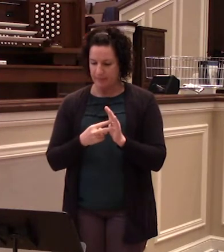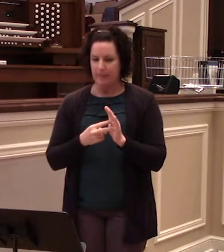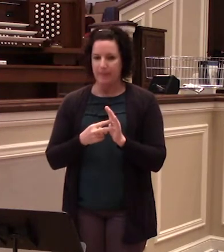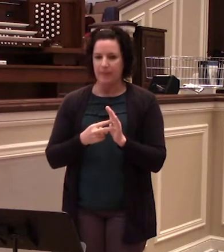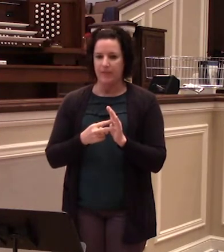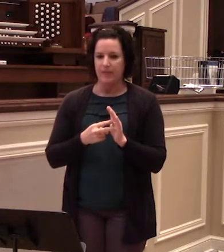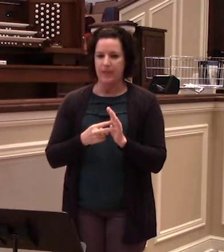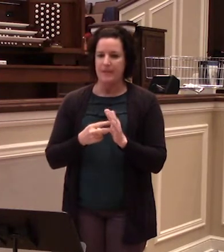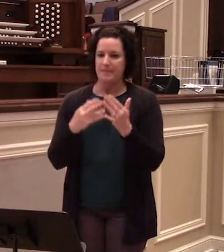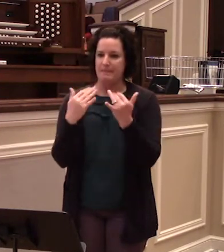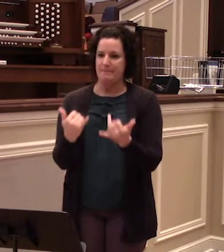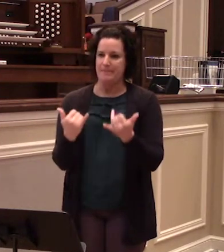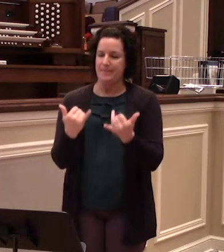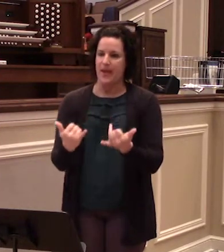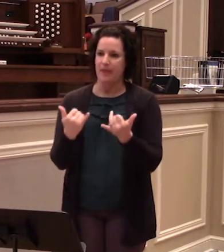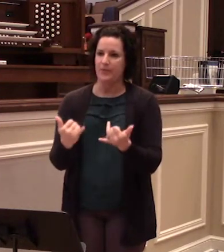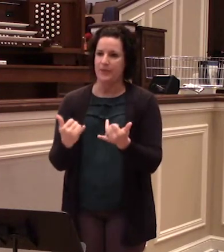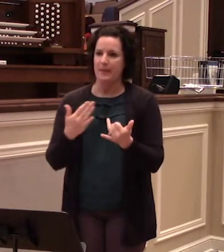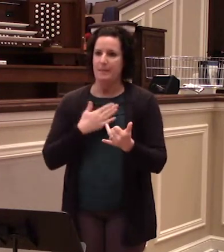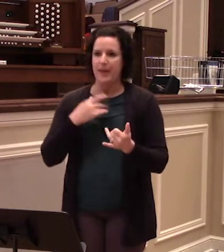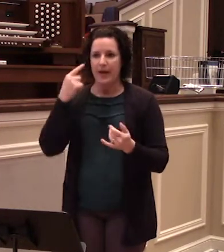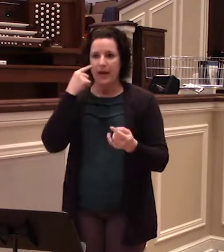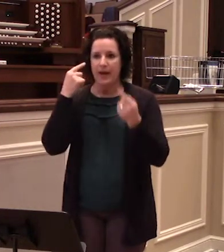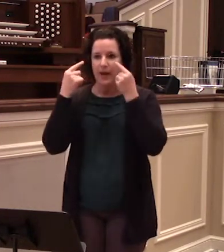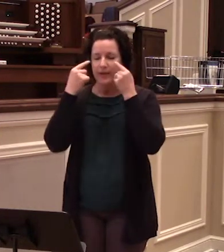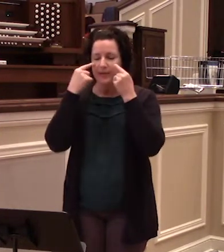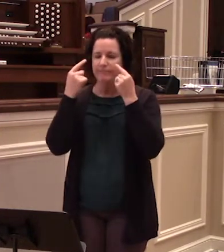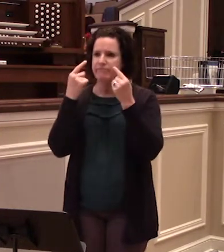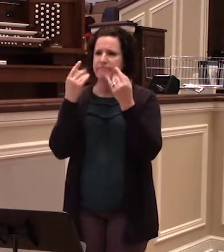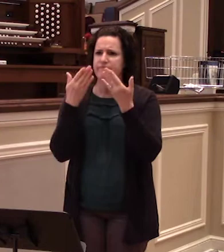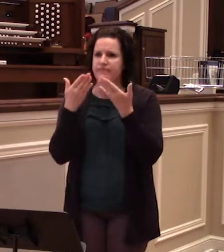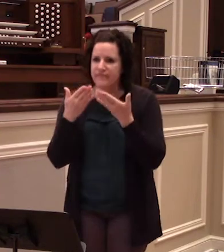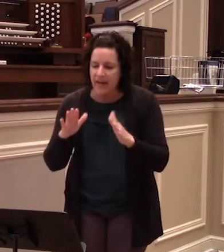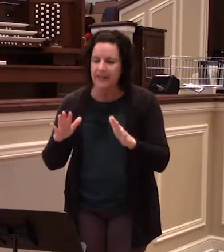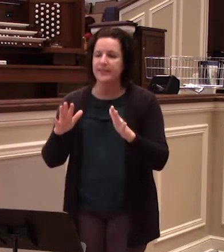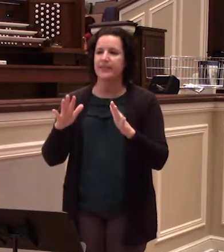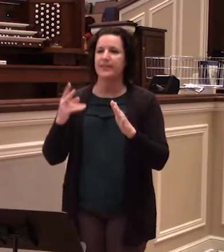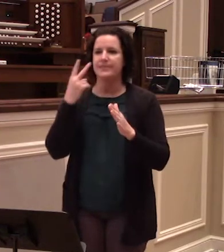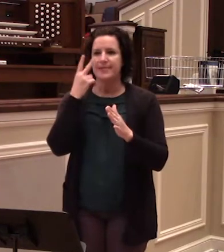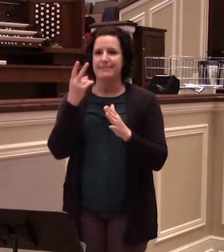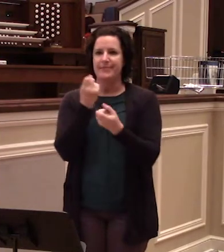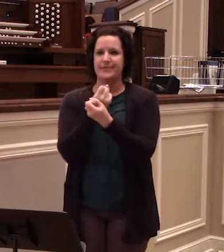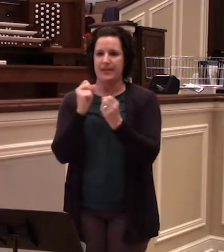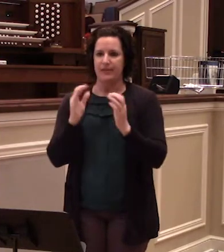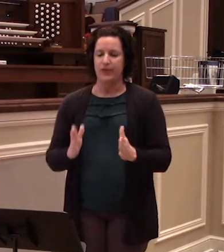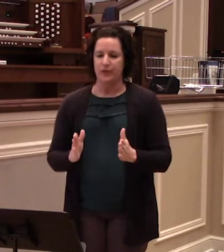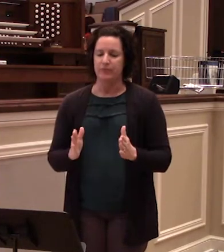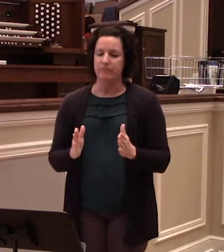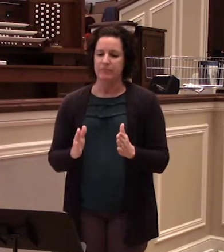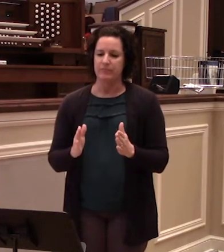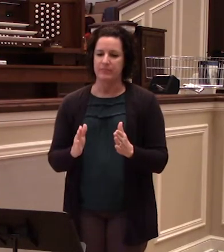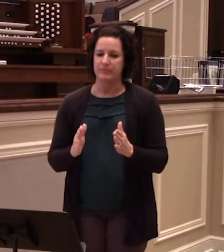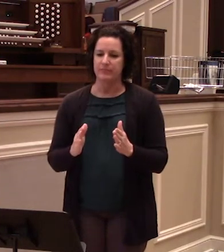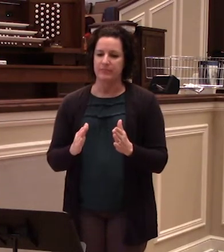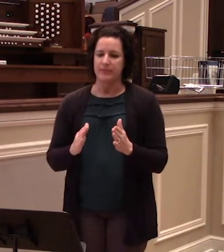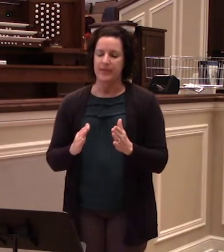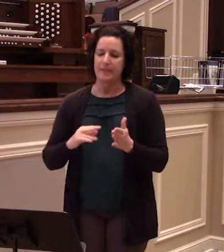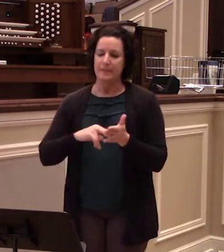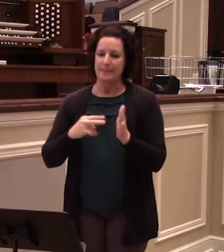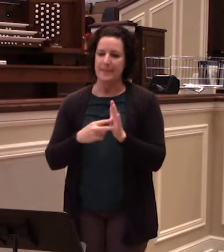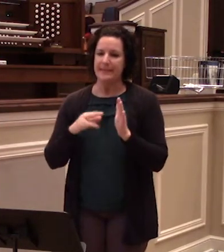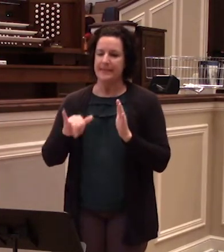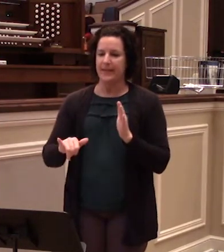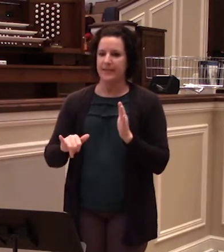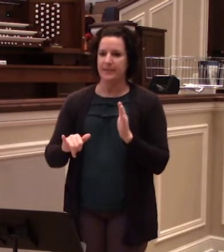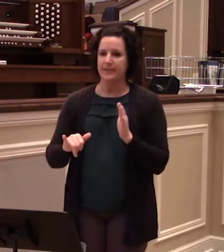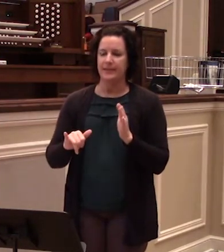says, now my eyes have finally seen the Savior. What Simeon is saying is, God,